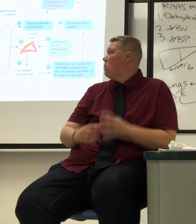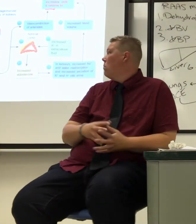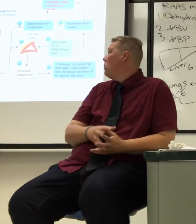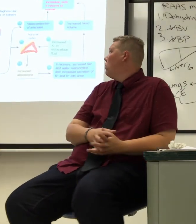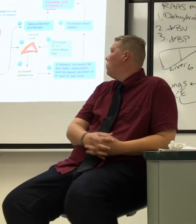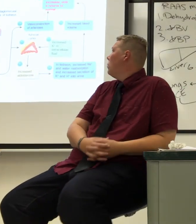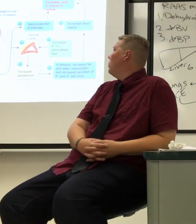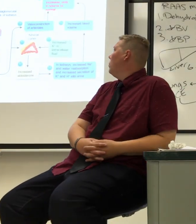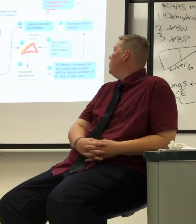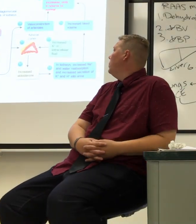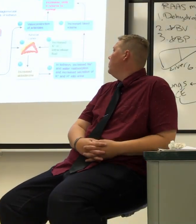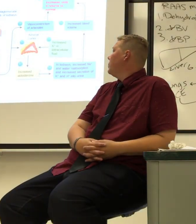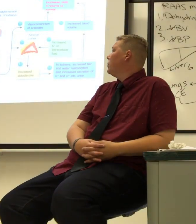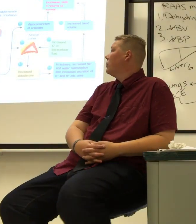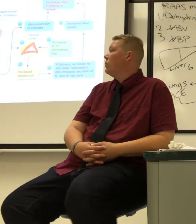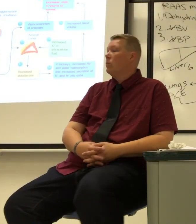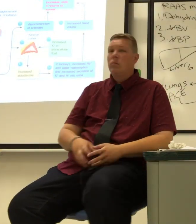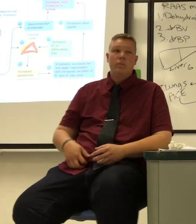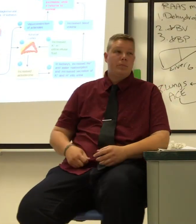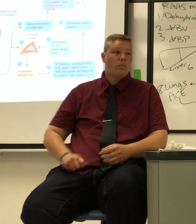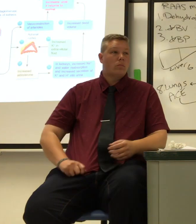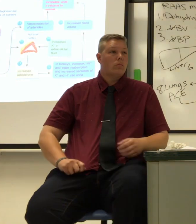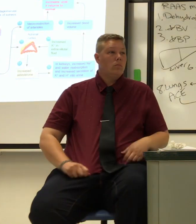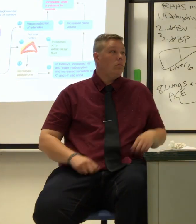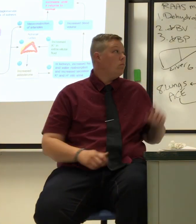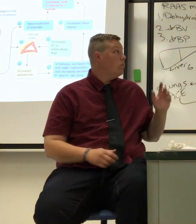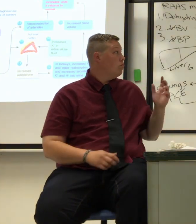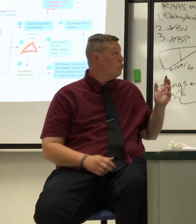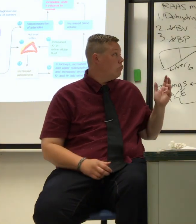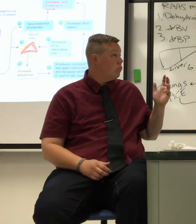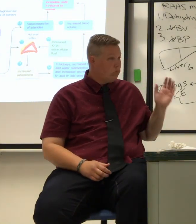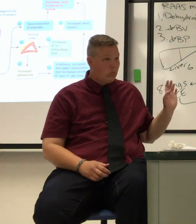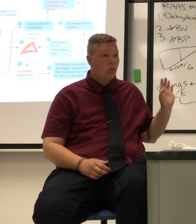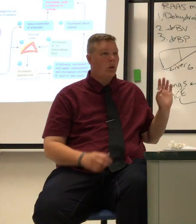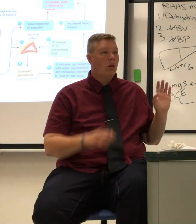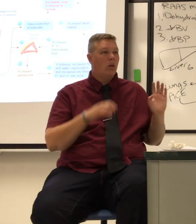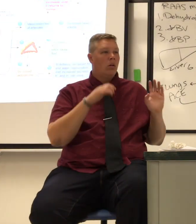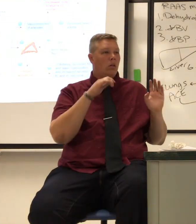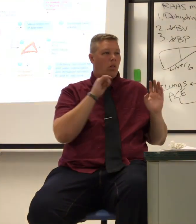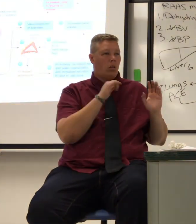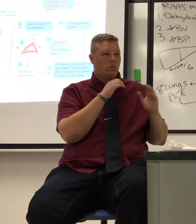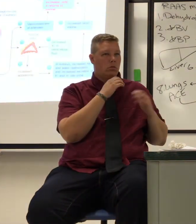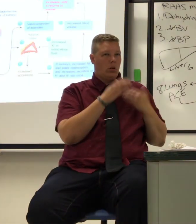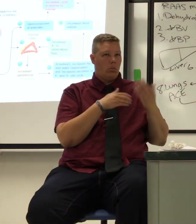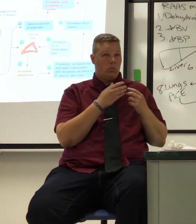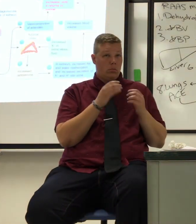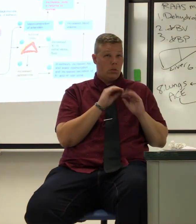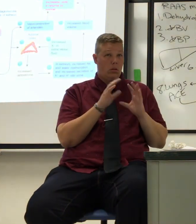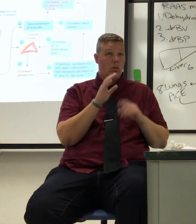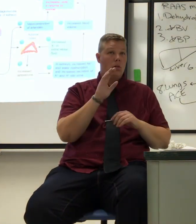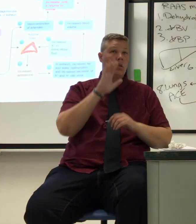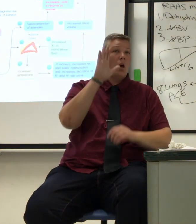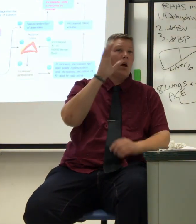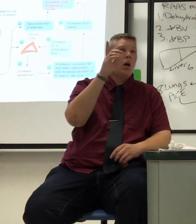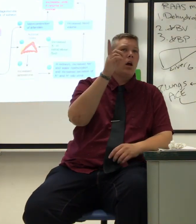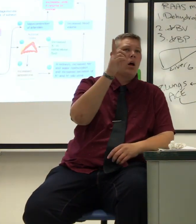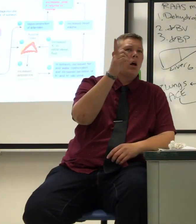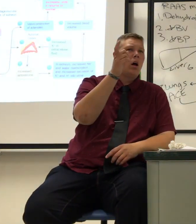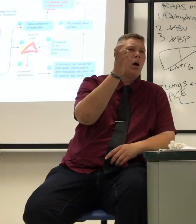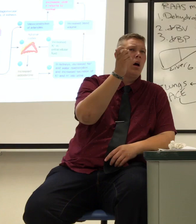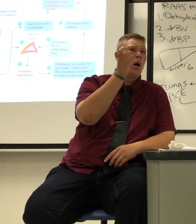to know that cascade. Is there any questions about that series of steps? Yeah? What's